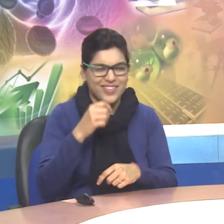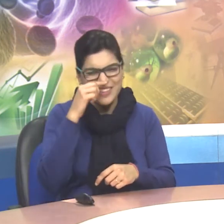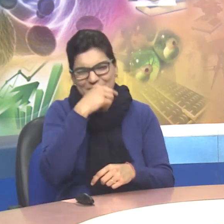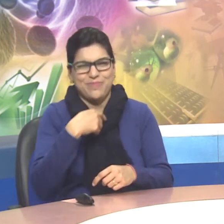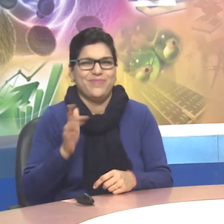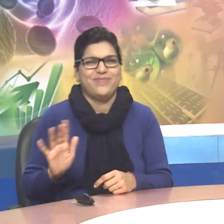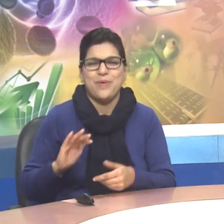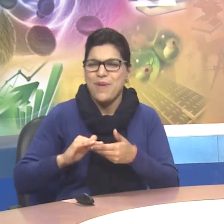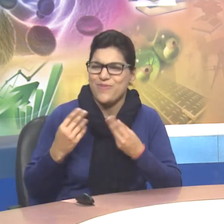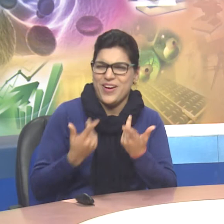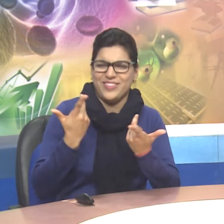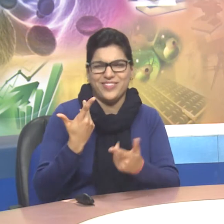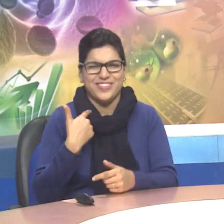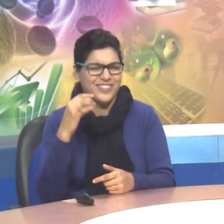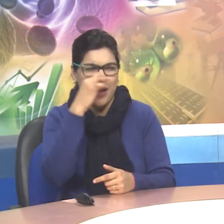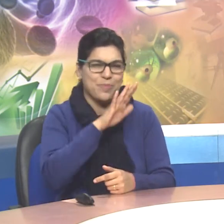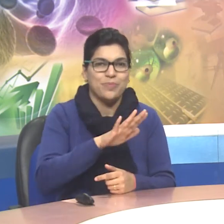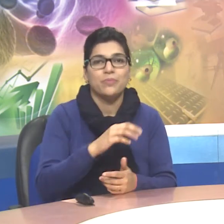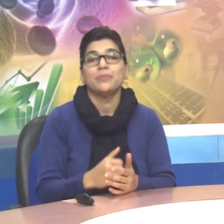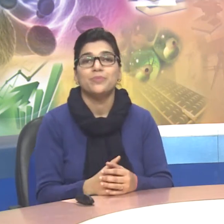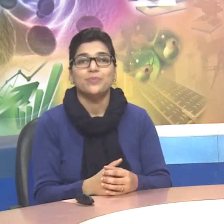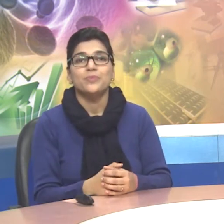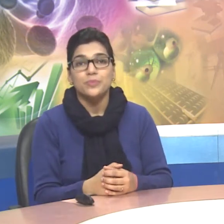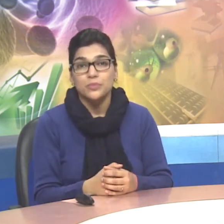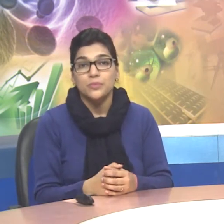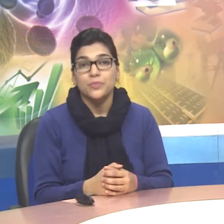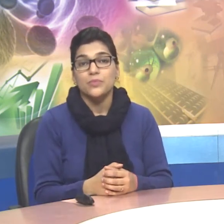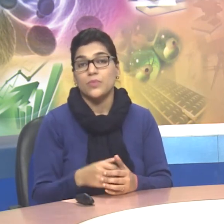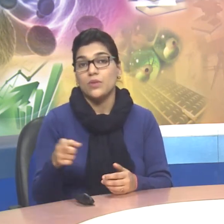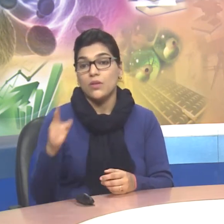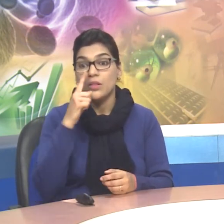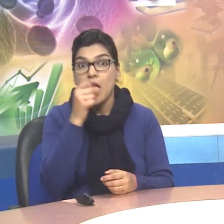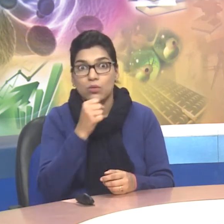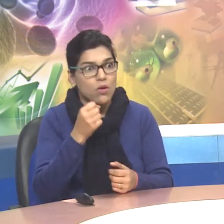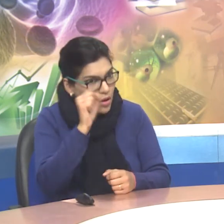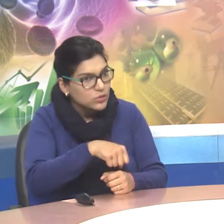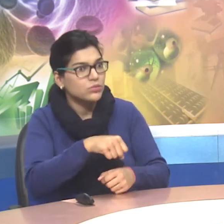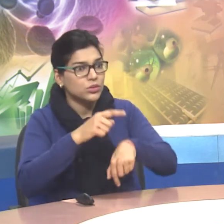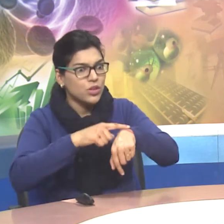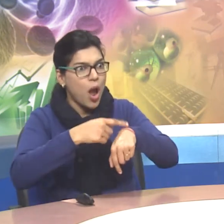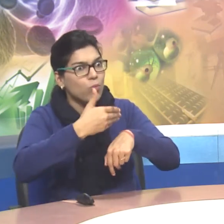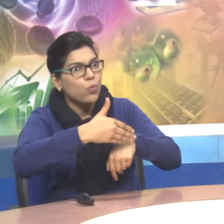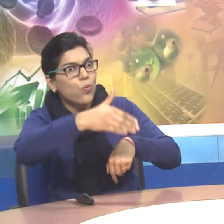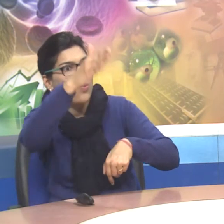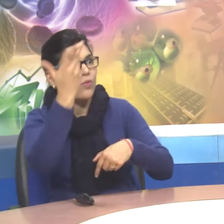Dadima, please. Aradhna threw an embarrassed glance around her.